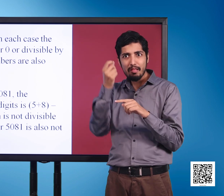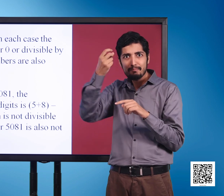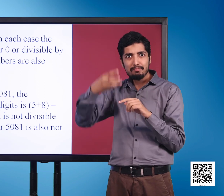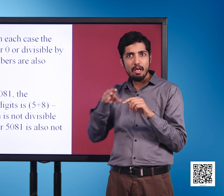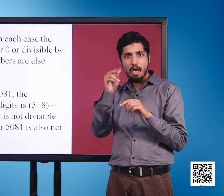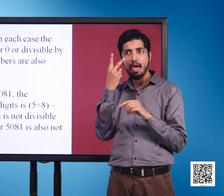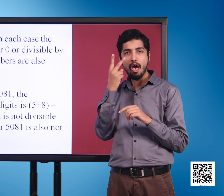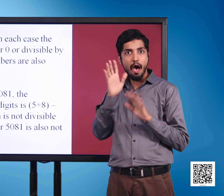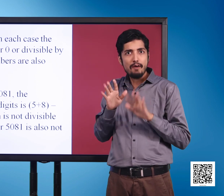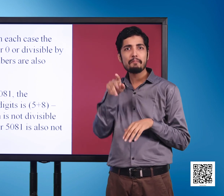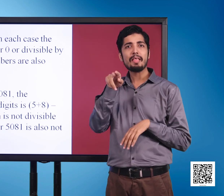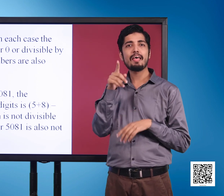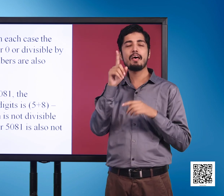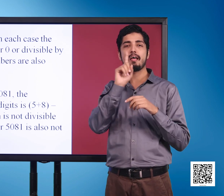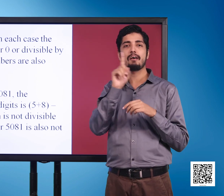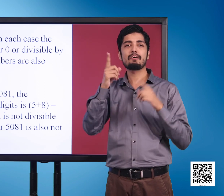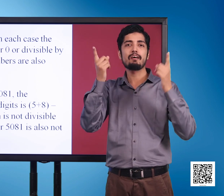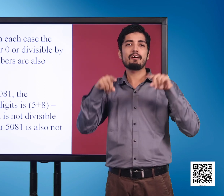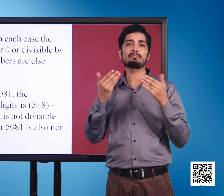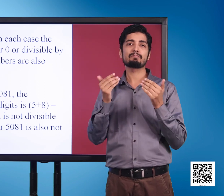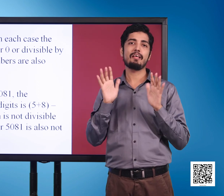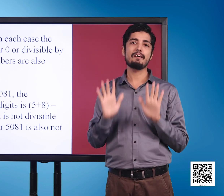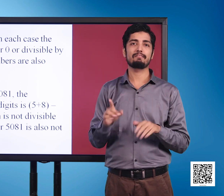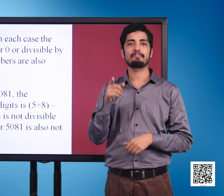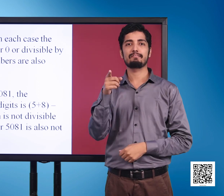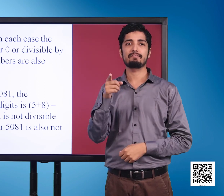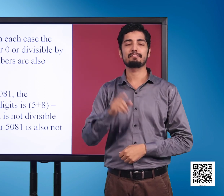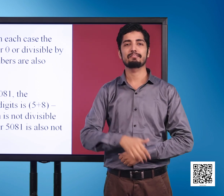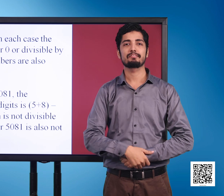All these numbers are also divisible by 11.